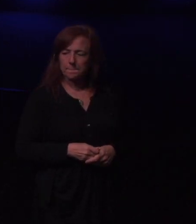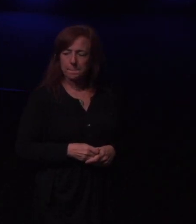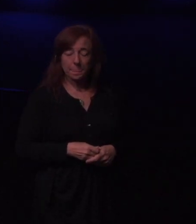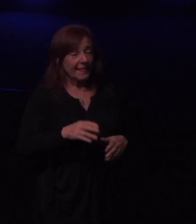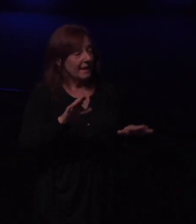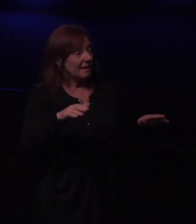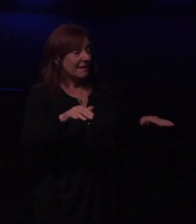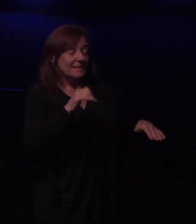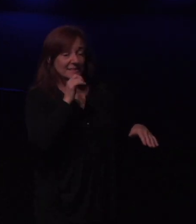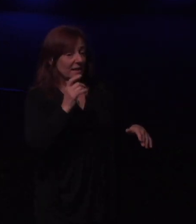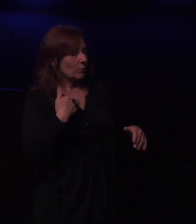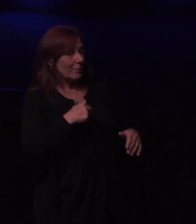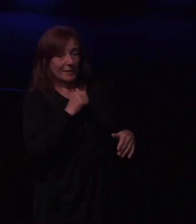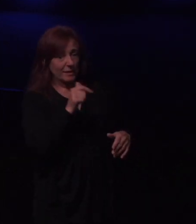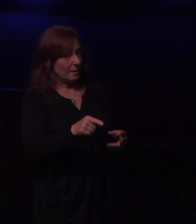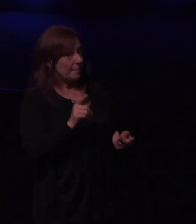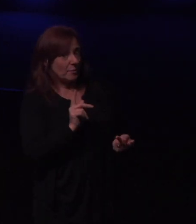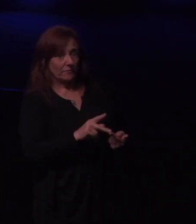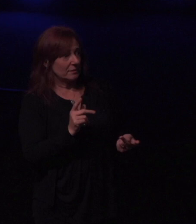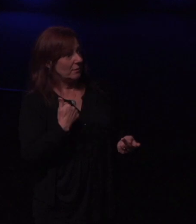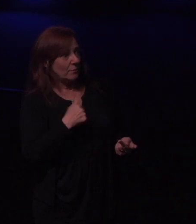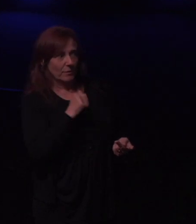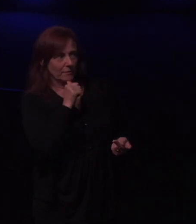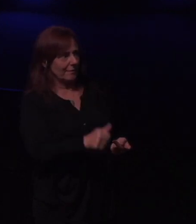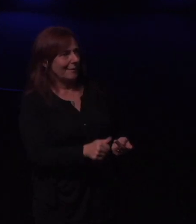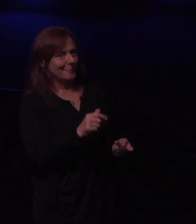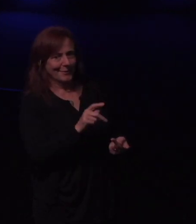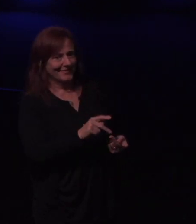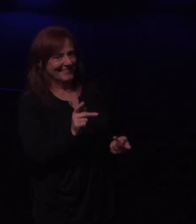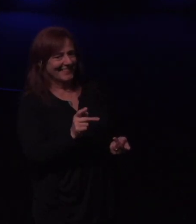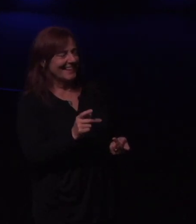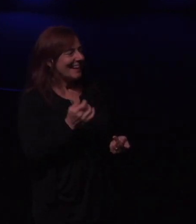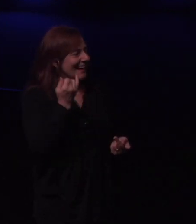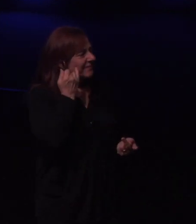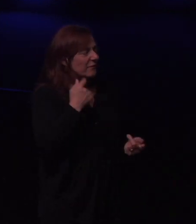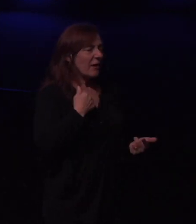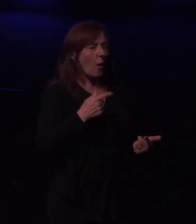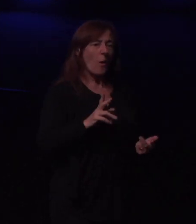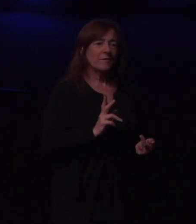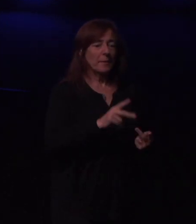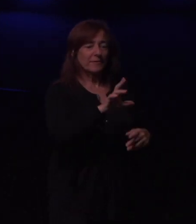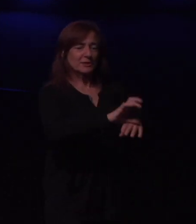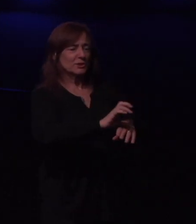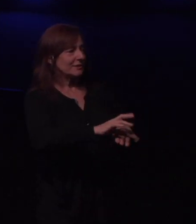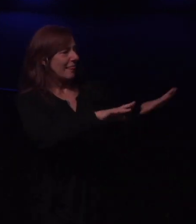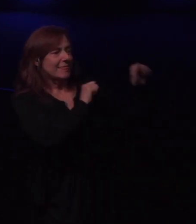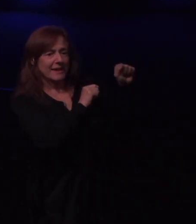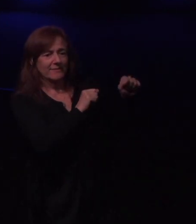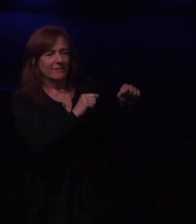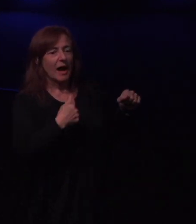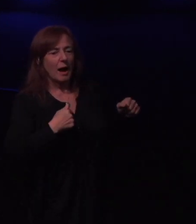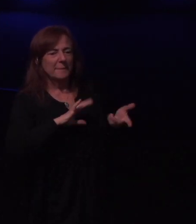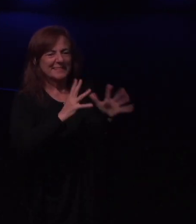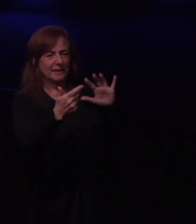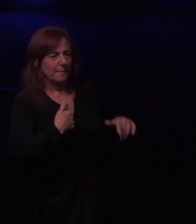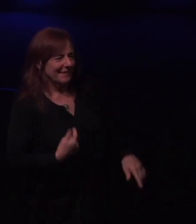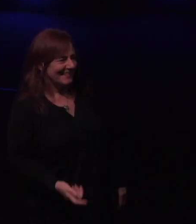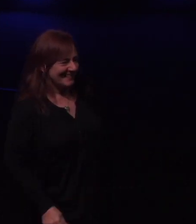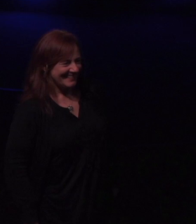And guys, it's not that we're perfect. We're not. What's the old saying? If you find a perfect church, leave so you don't mess it up.